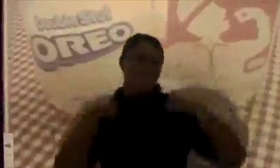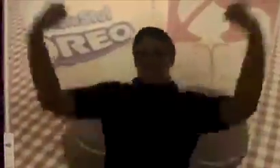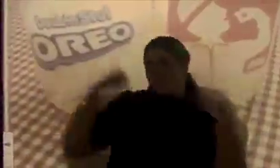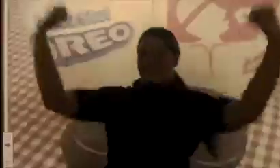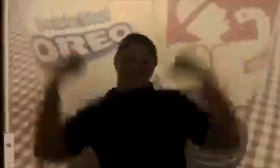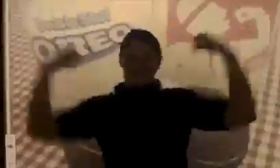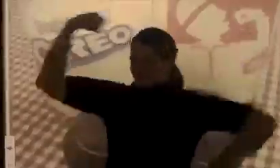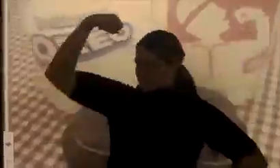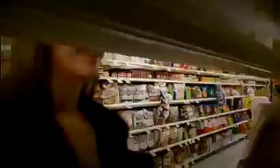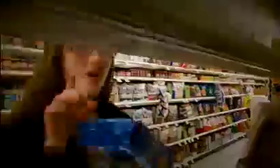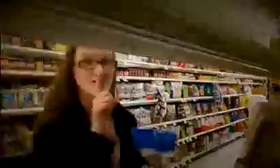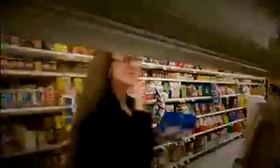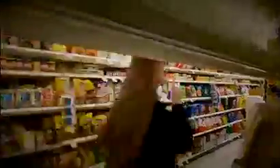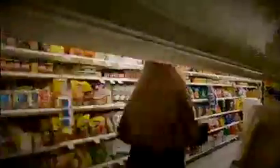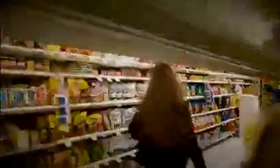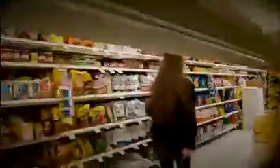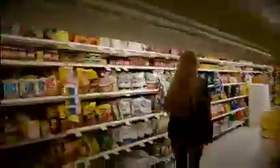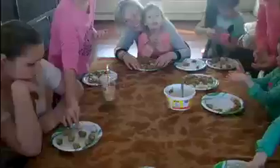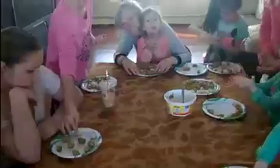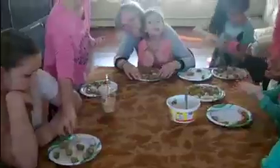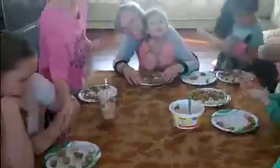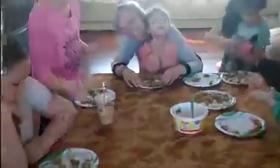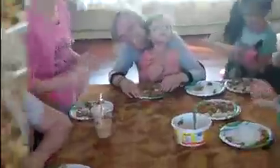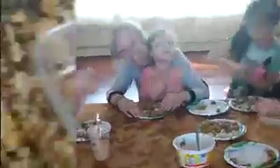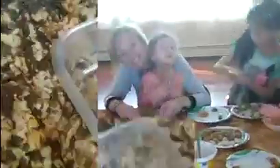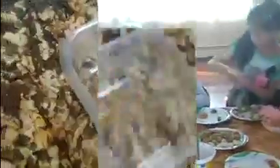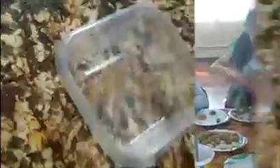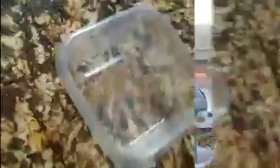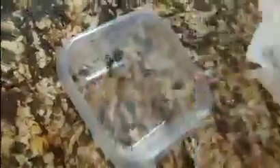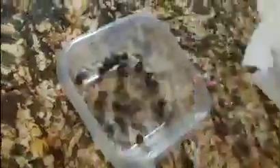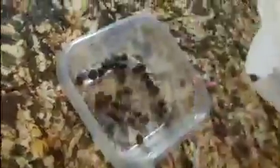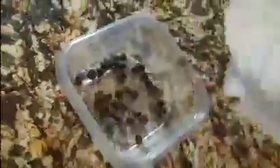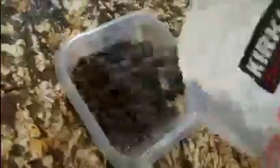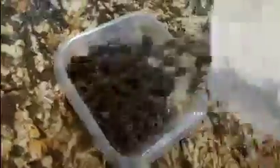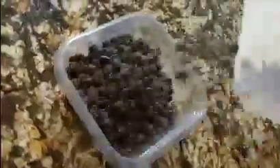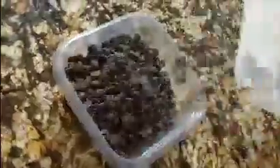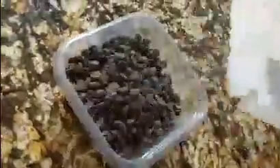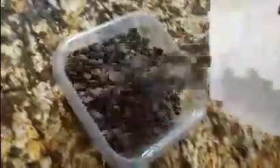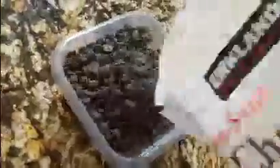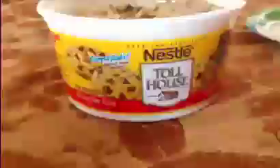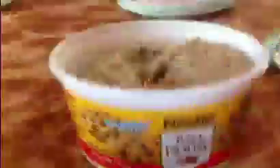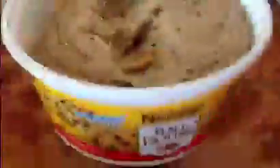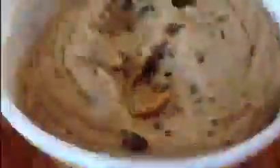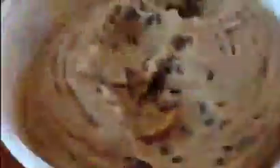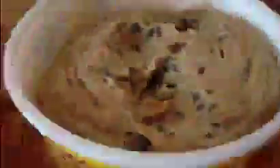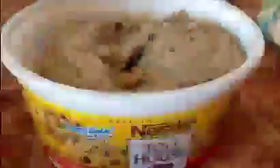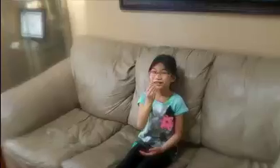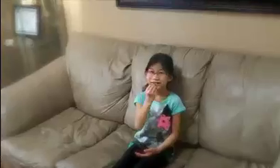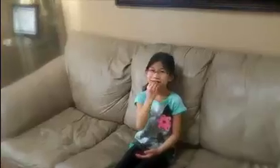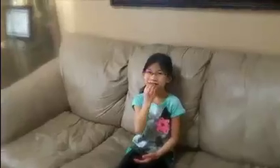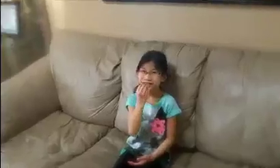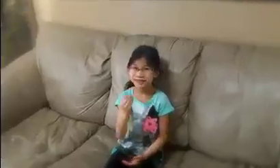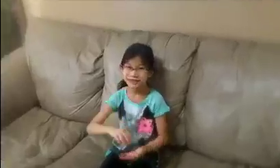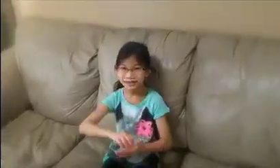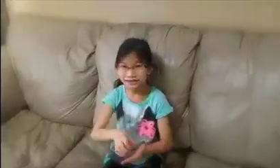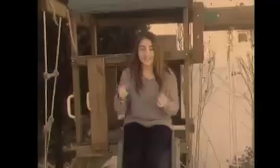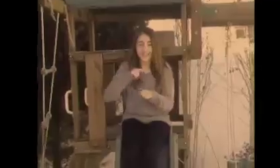I'm eating some O's from Coast to Coast. Cream dope fresh, you rap. All about my chips, all about my dough. Take one to the